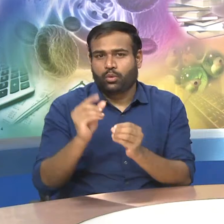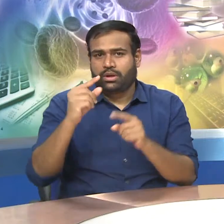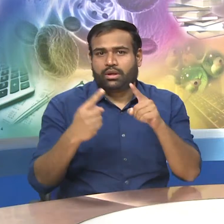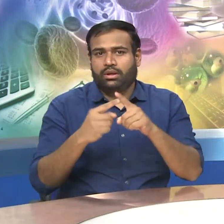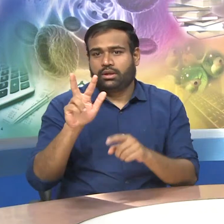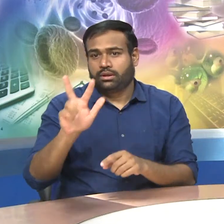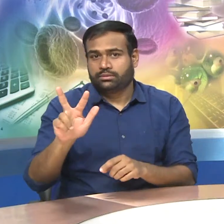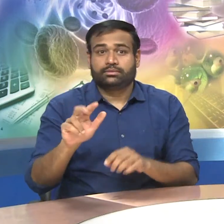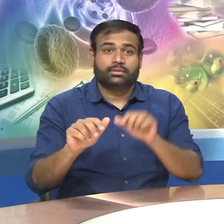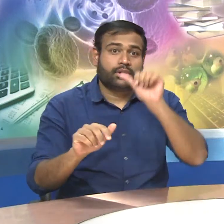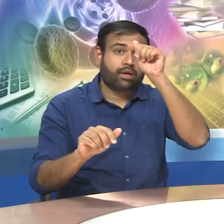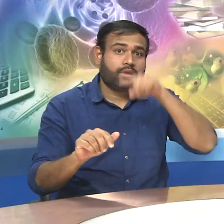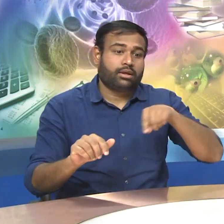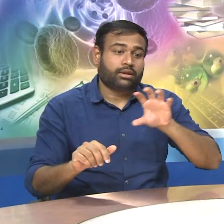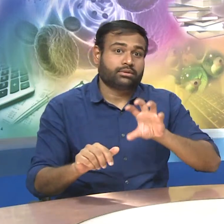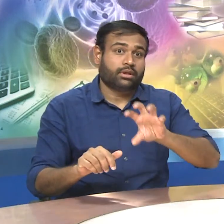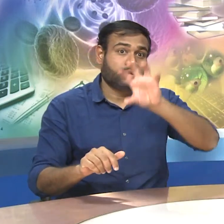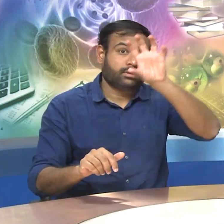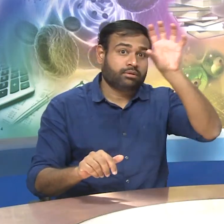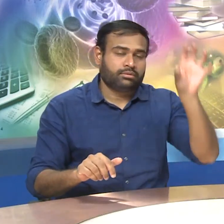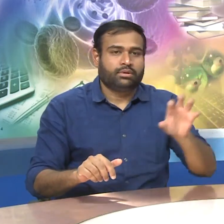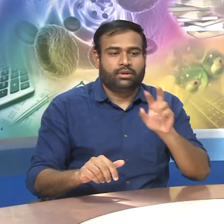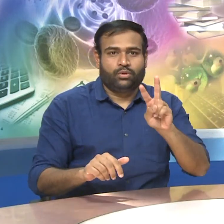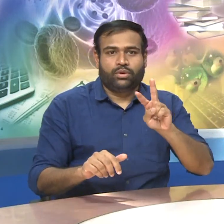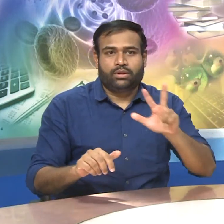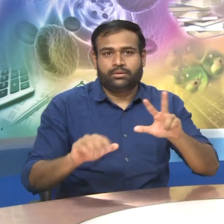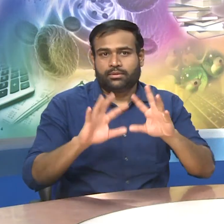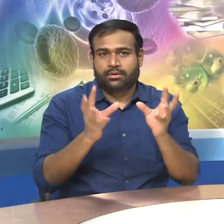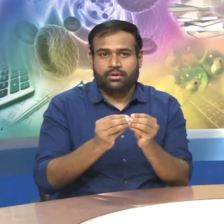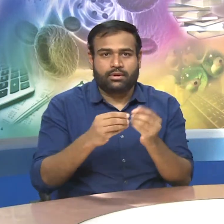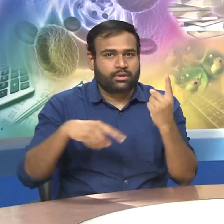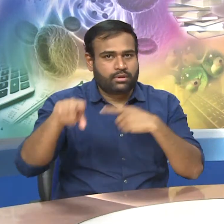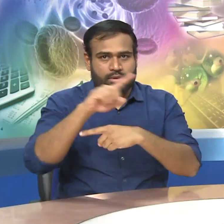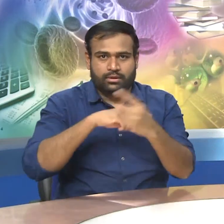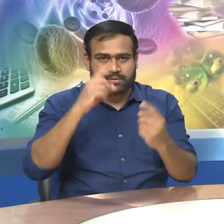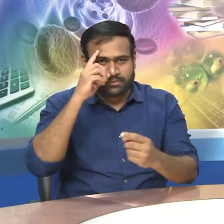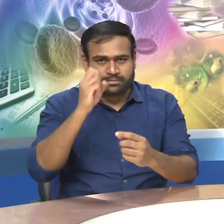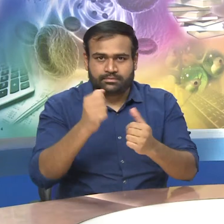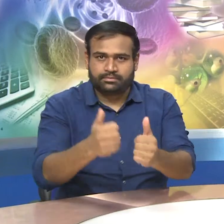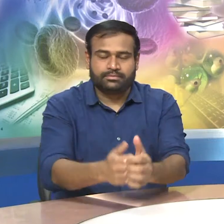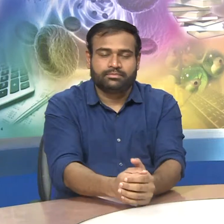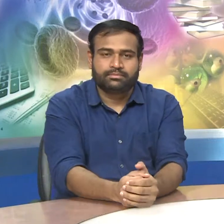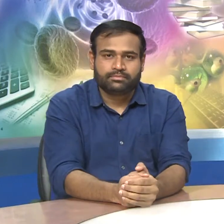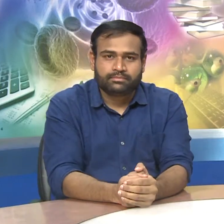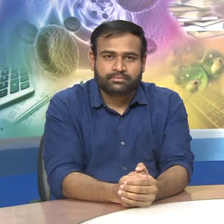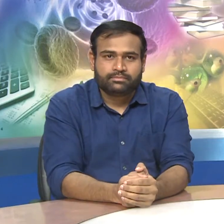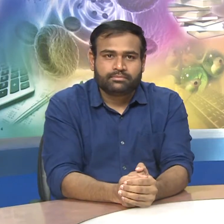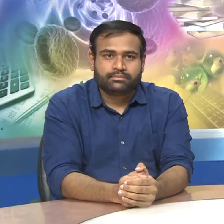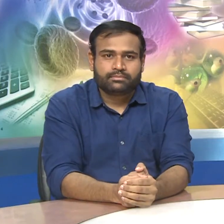and they all include 8 union territories. They all are 8.